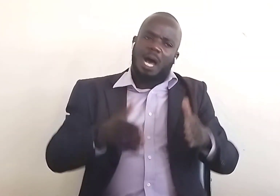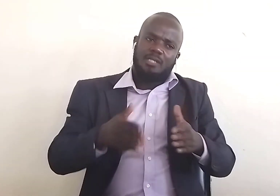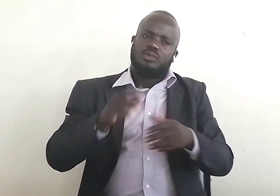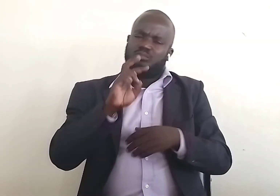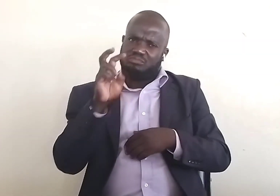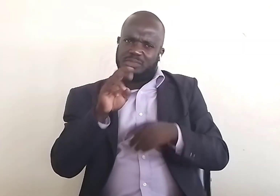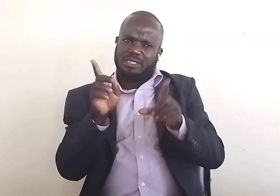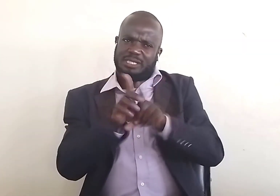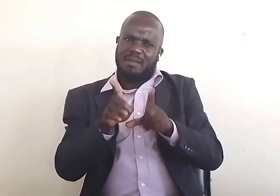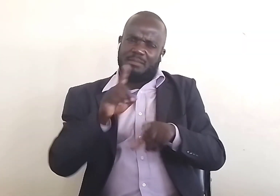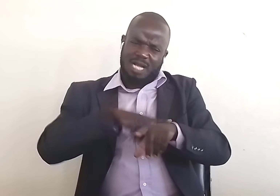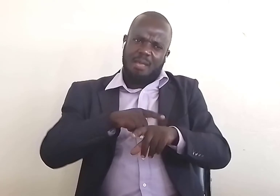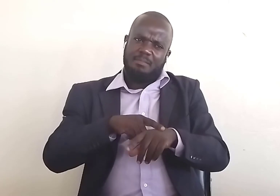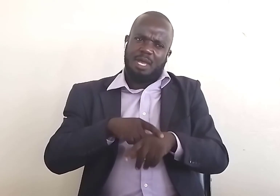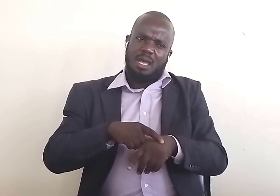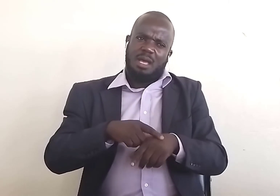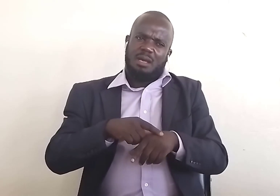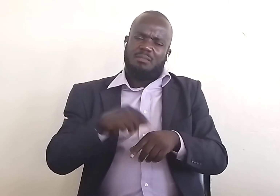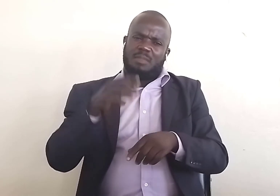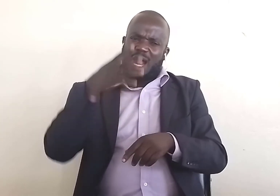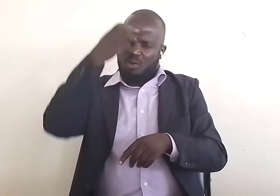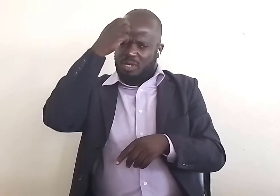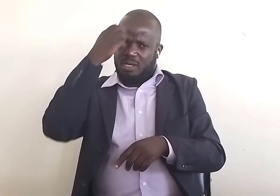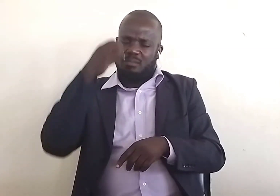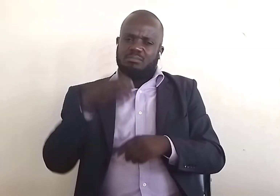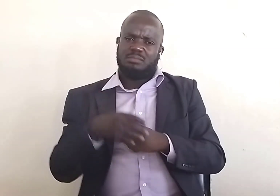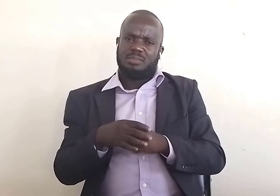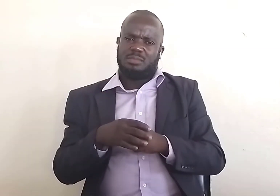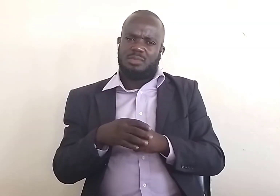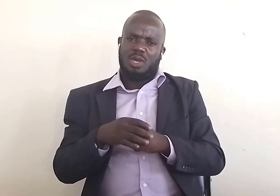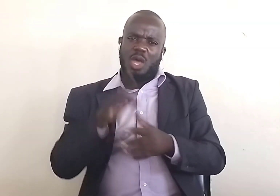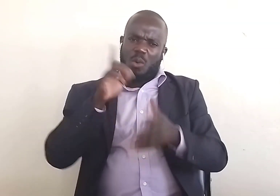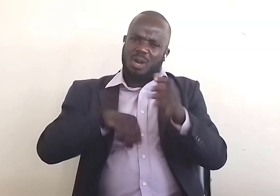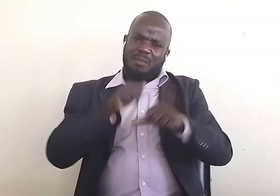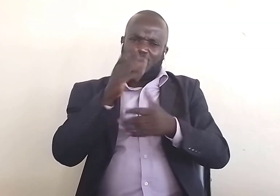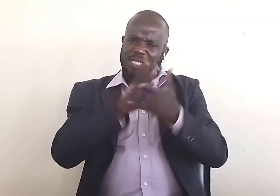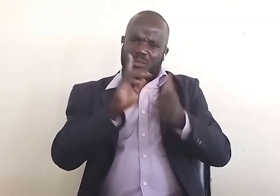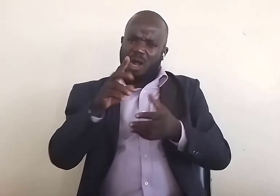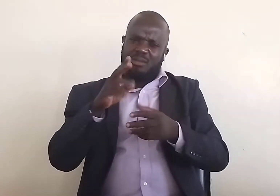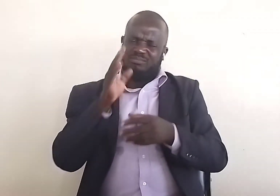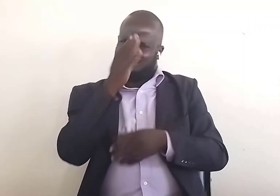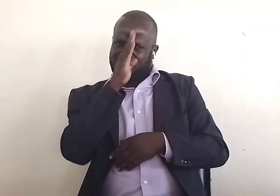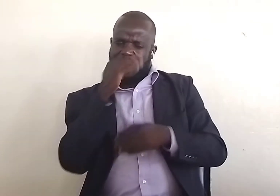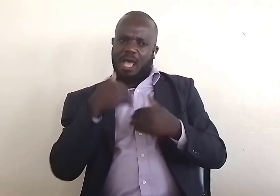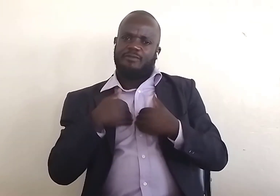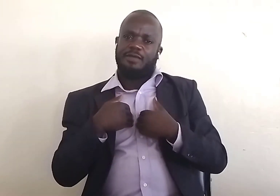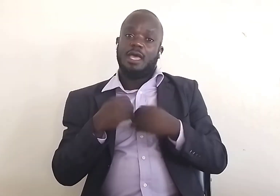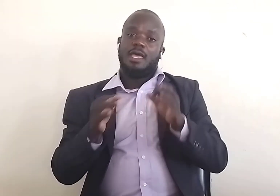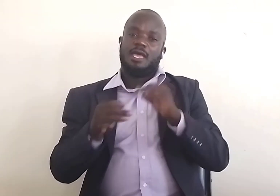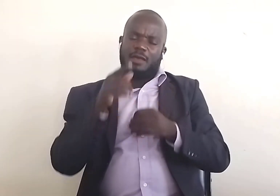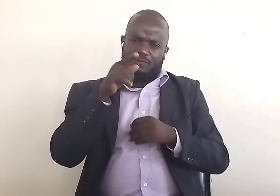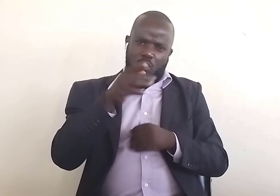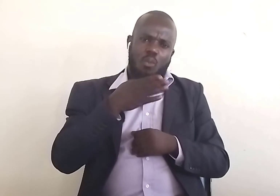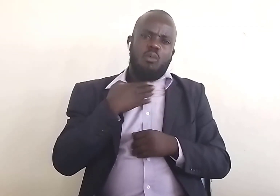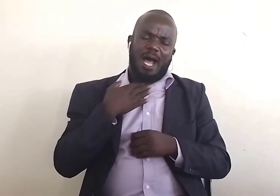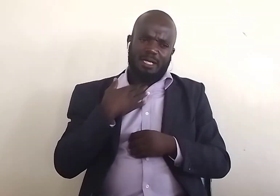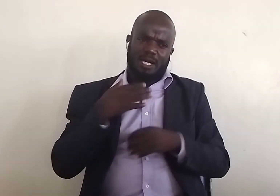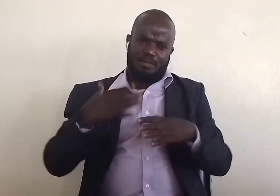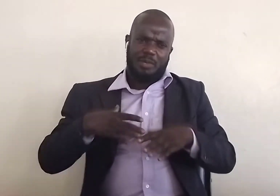annoyed? Or how about somebody who's skeptical? If you want to be held in high regard, then it's